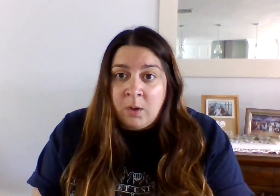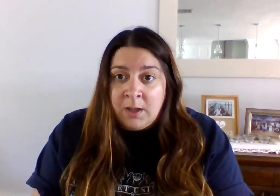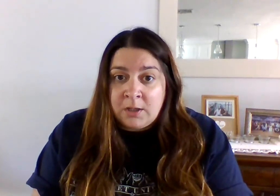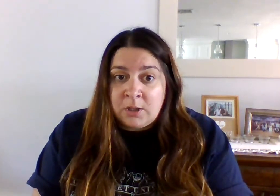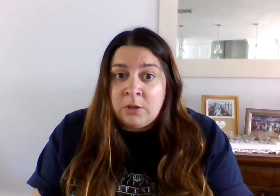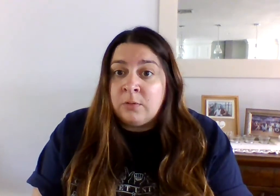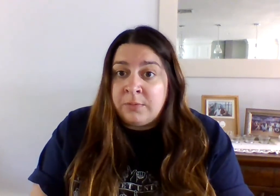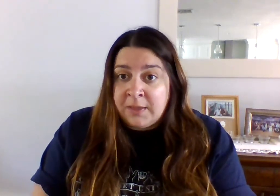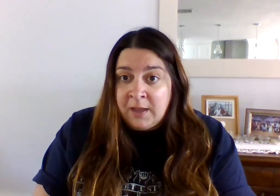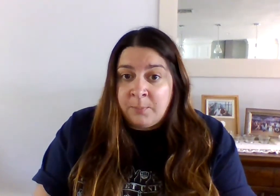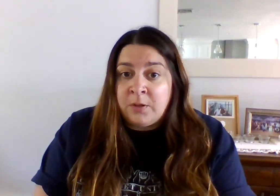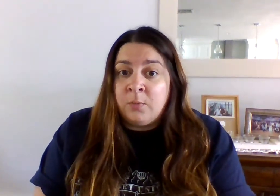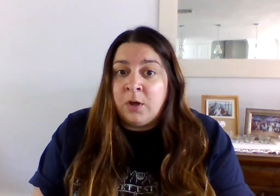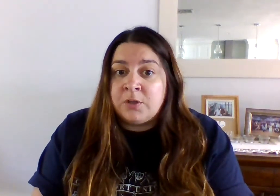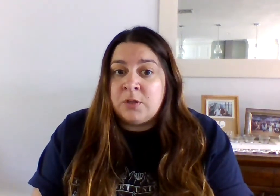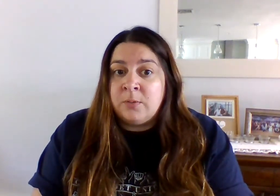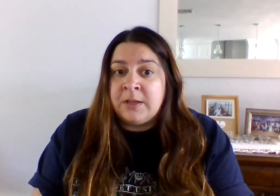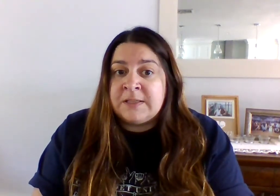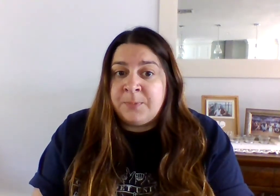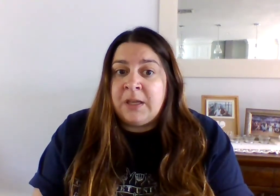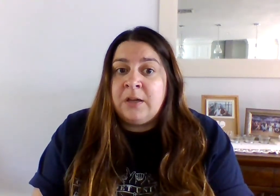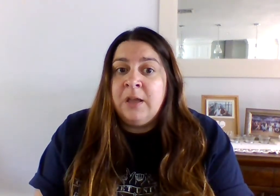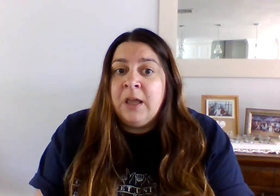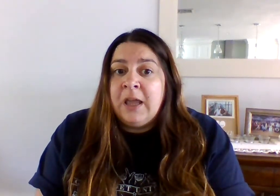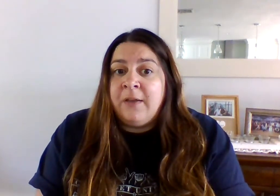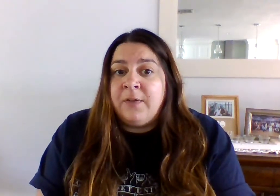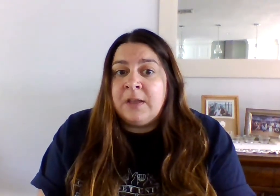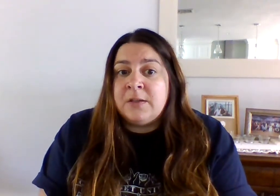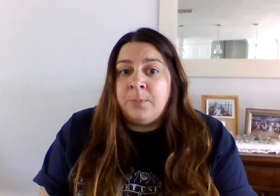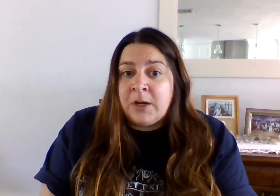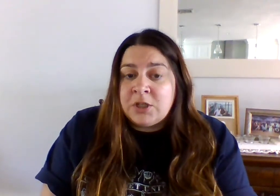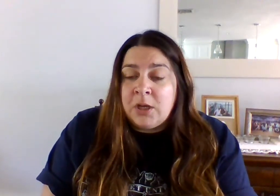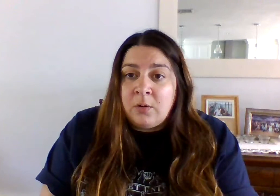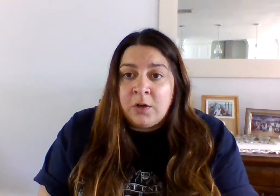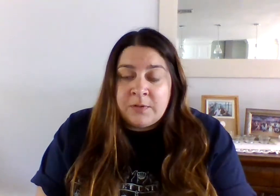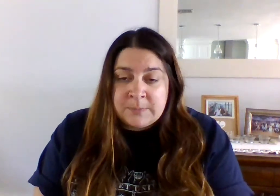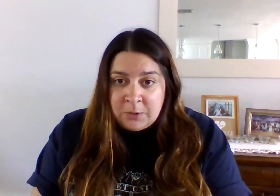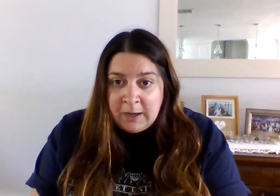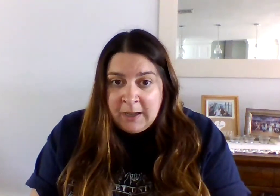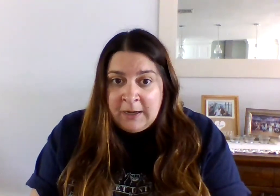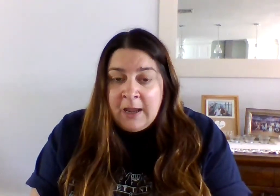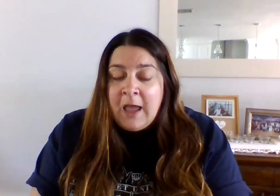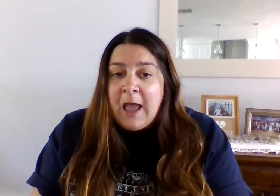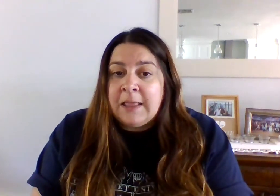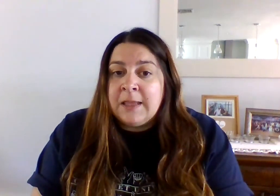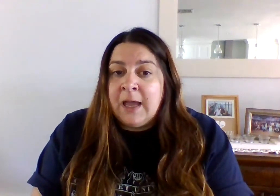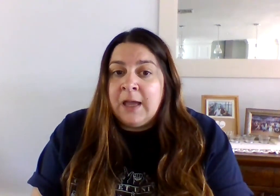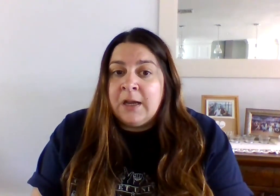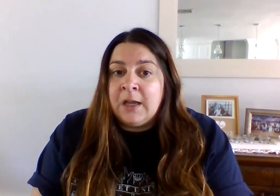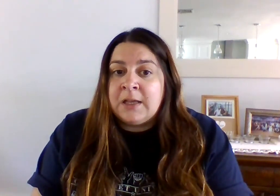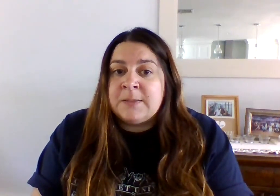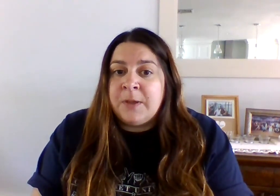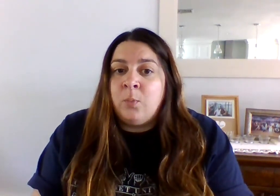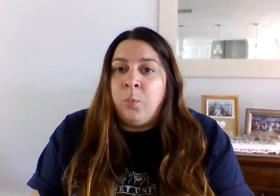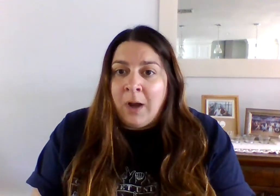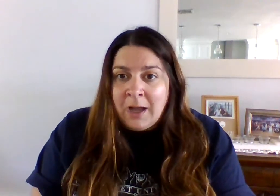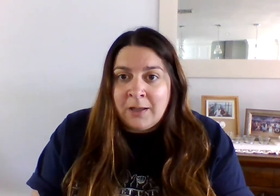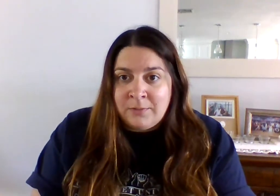what you think, but you want to explain if it's oppression or if it's pride, and then explain why you